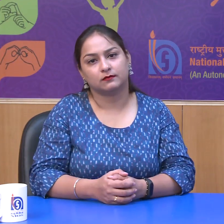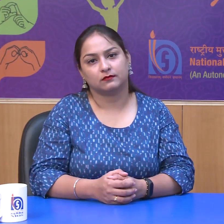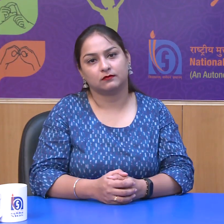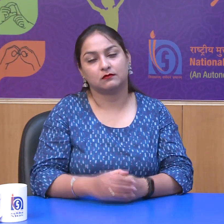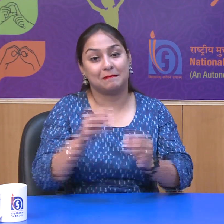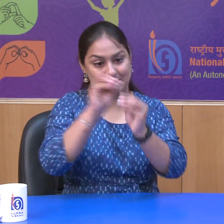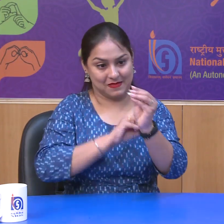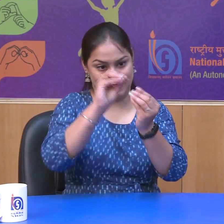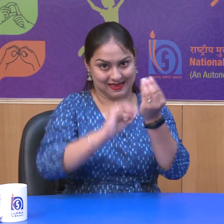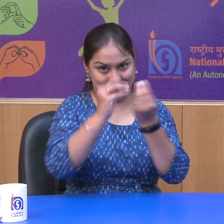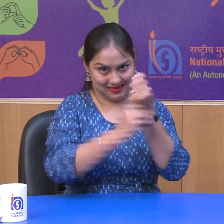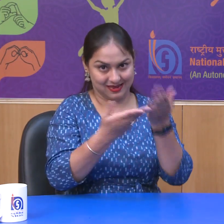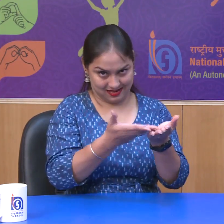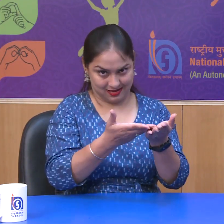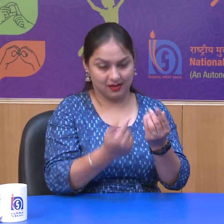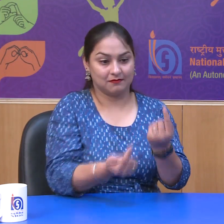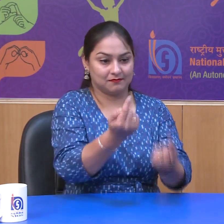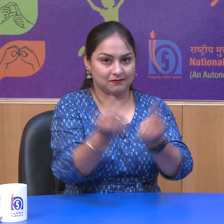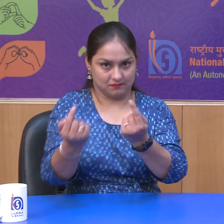banana is a plantation type of farming.